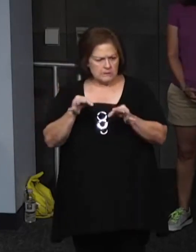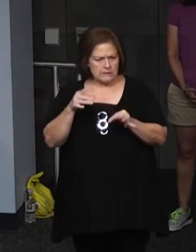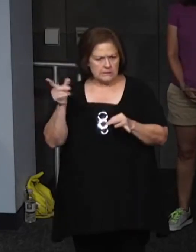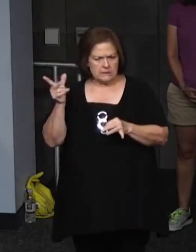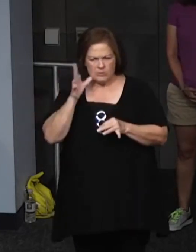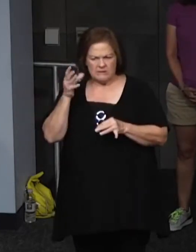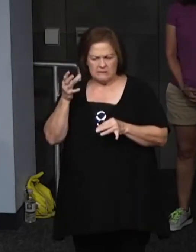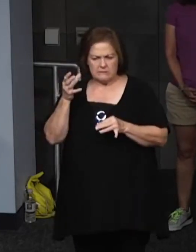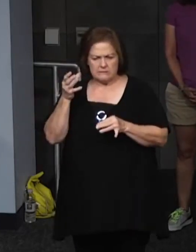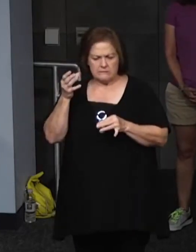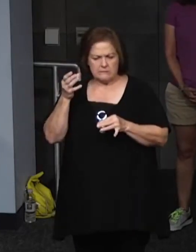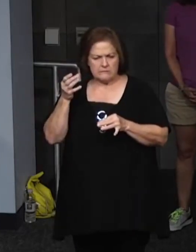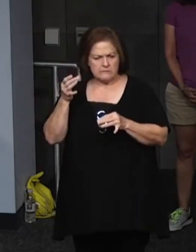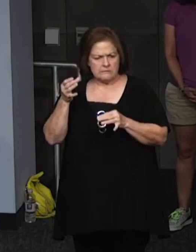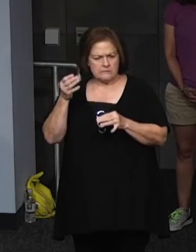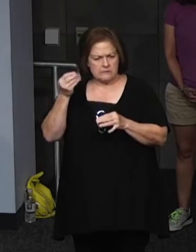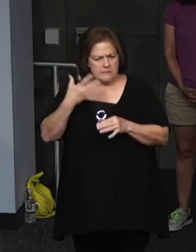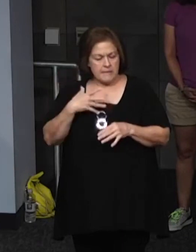from him.